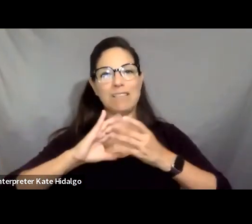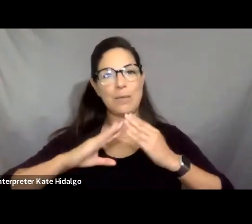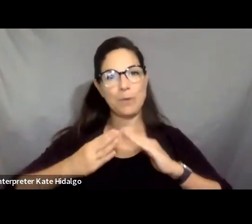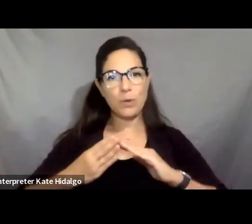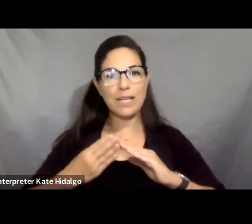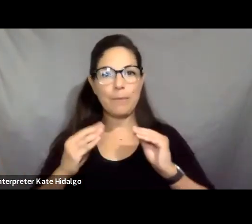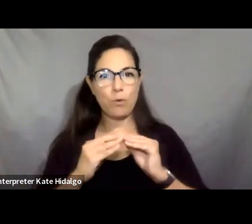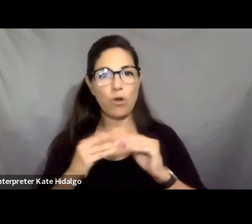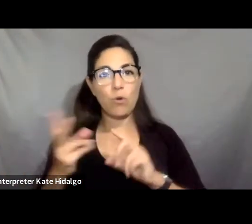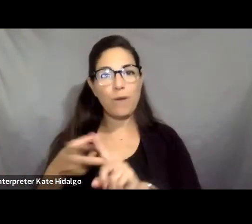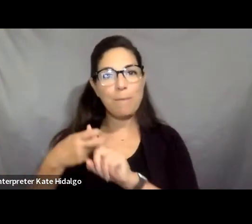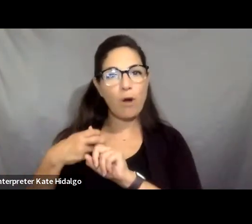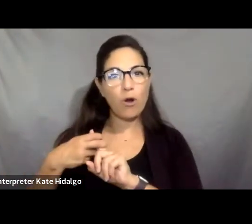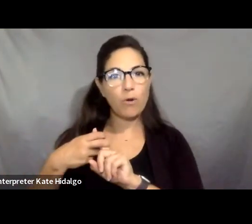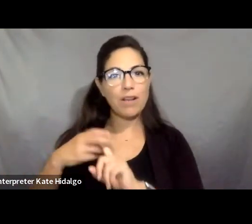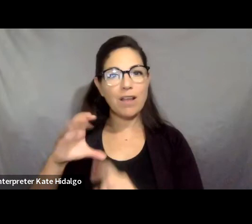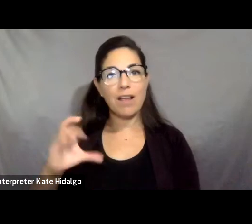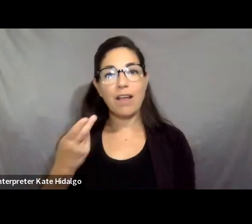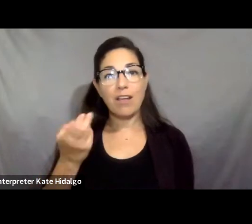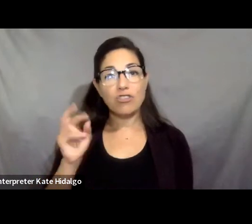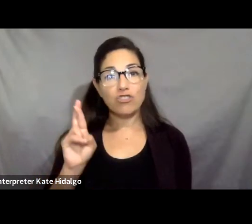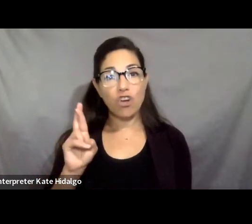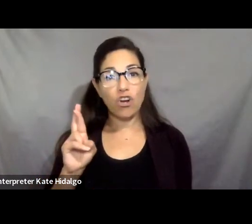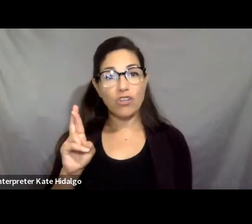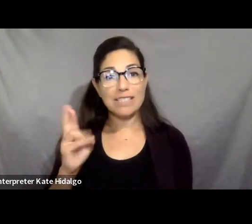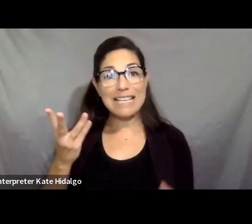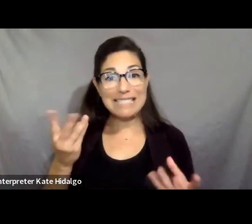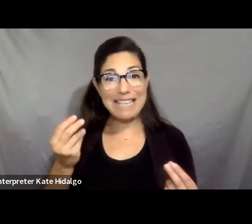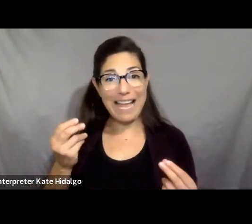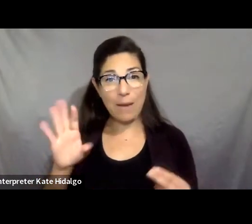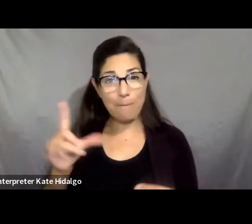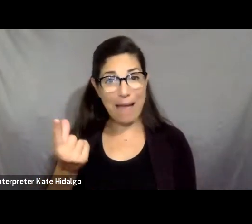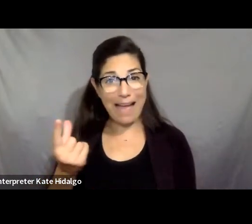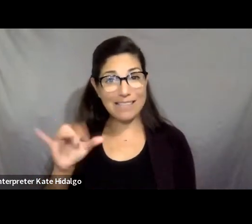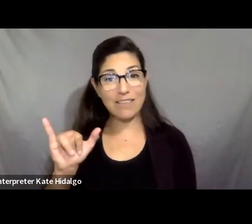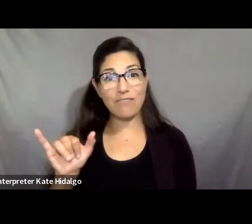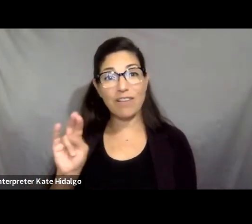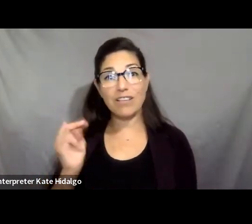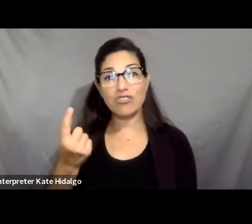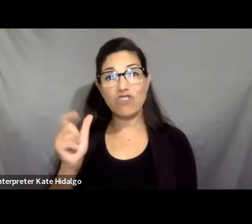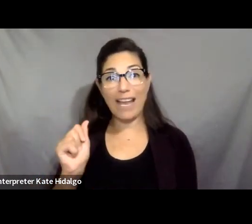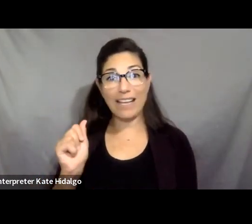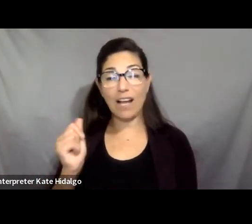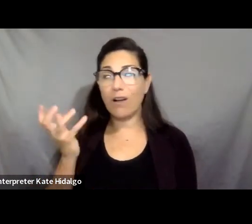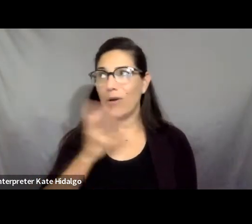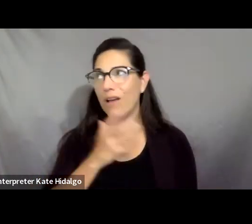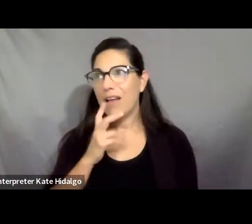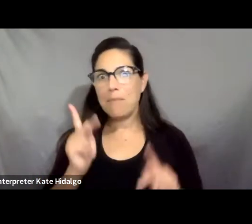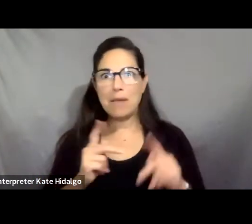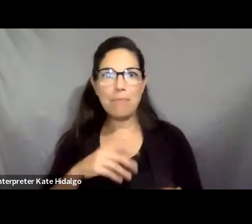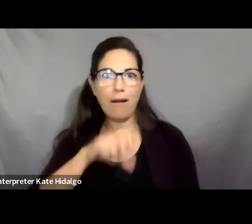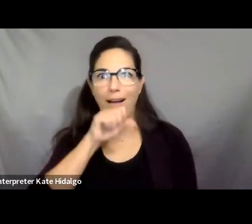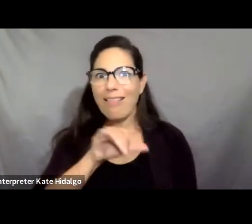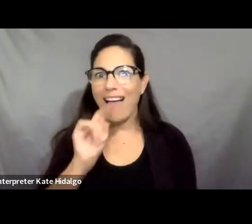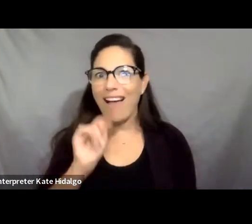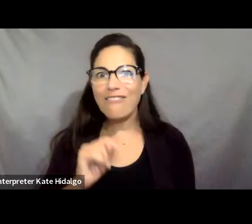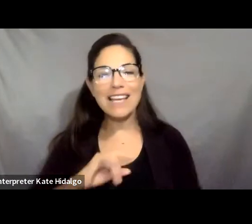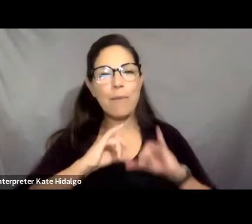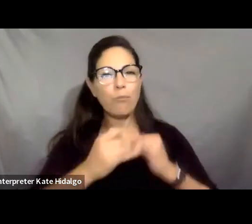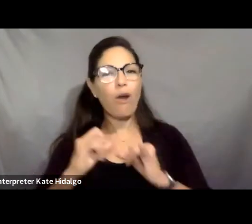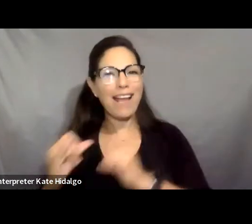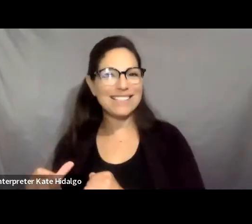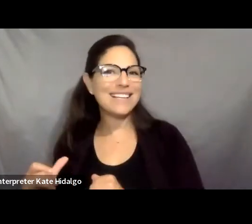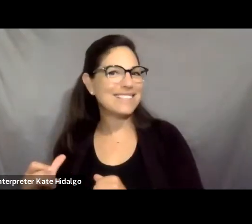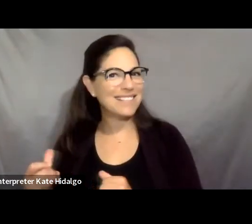We borrowed Char's 10 bags of Jenga for that, and it was a hit. We had some prizes and stuff like that.